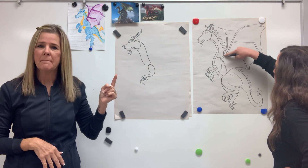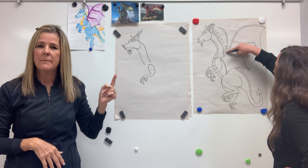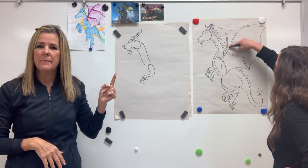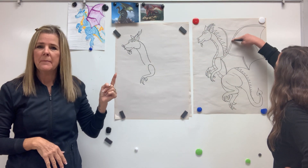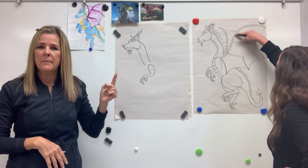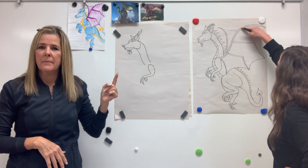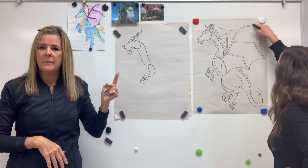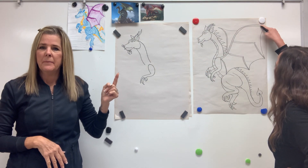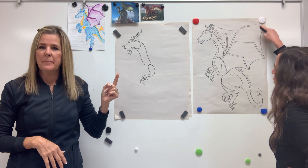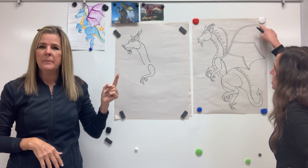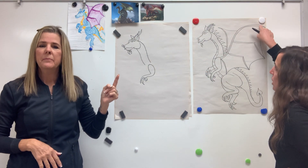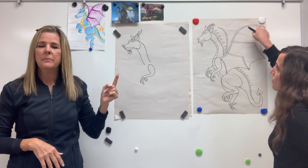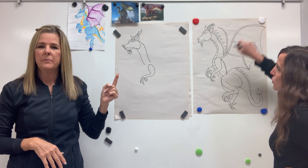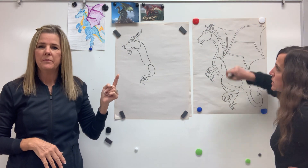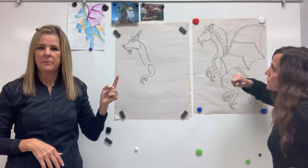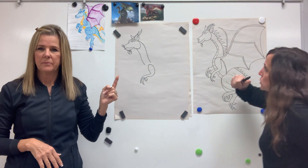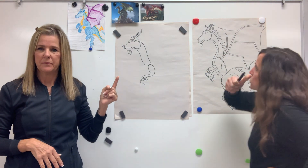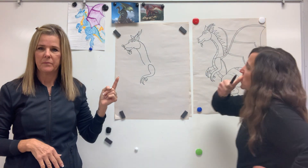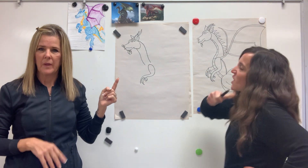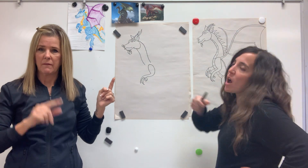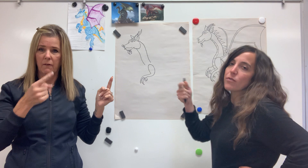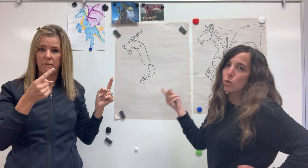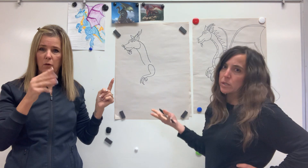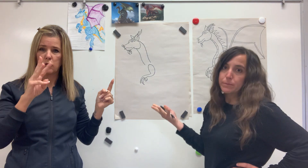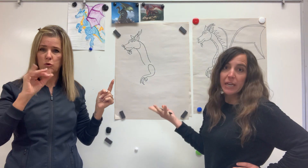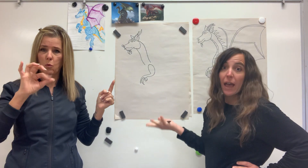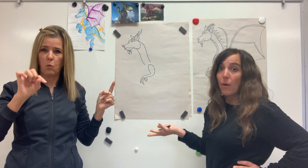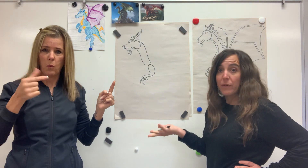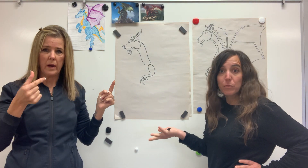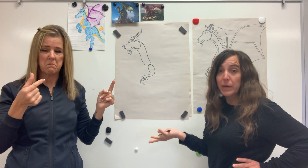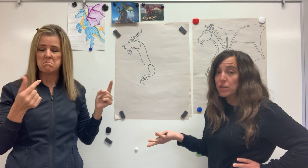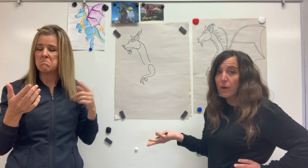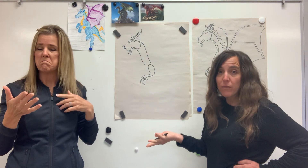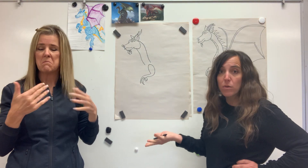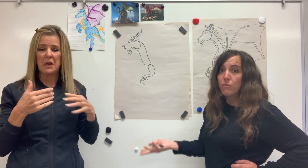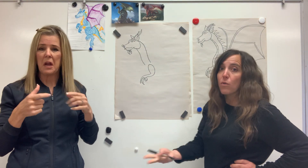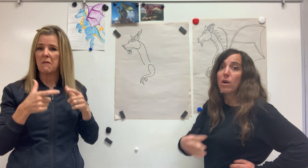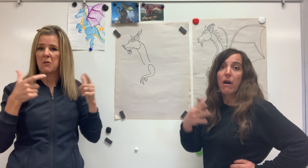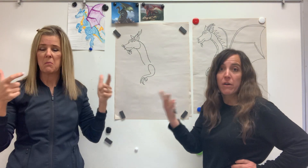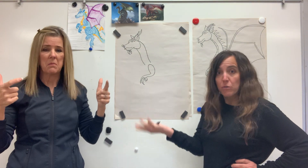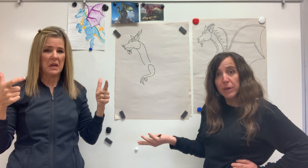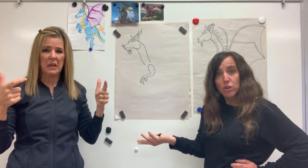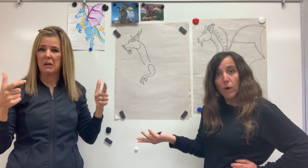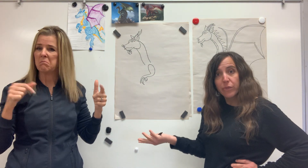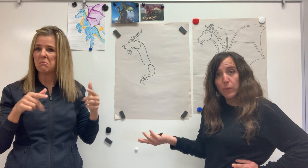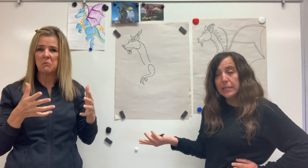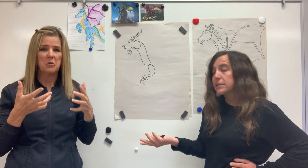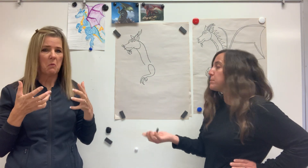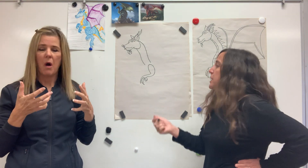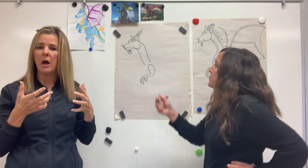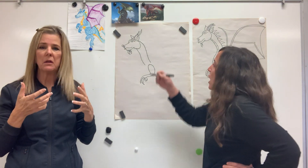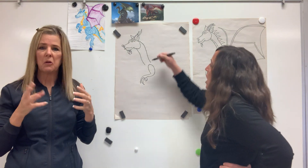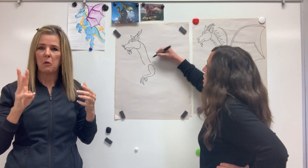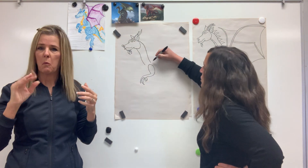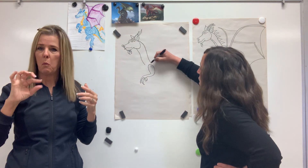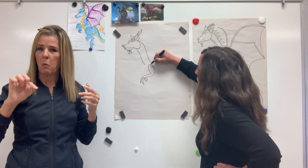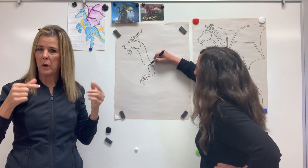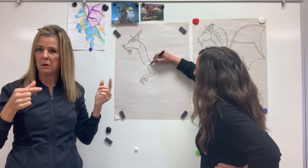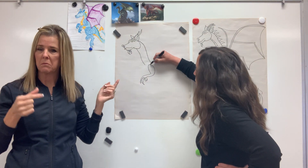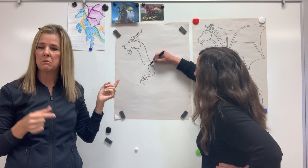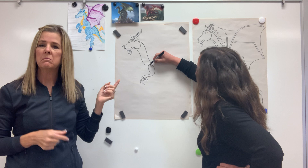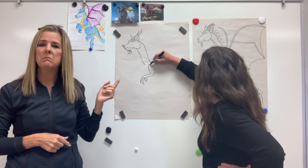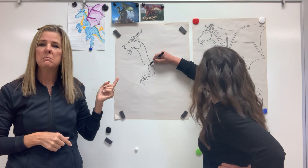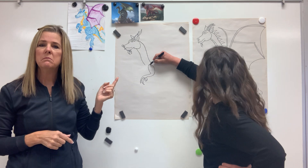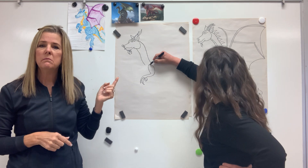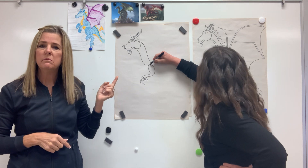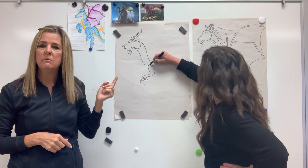line that kind of curves up and out for his first wing. Of course, make it however big you have room for, however big you want the wing to be. So